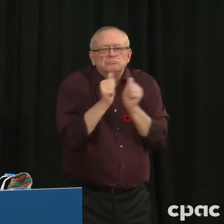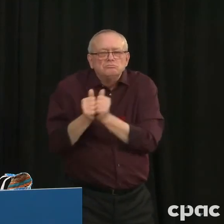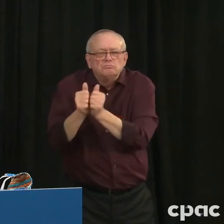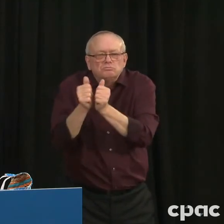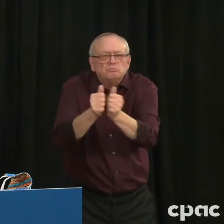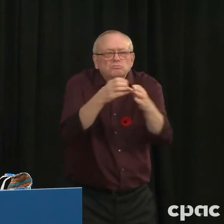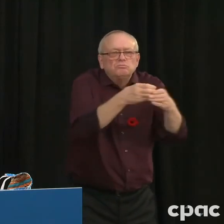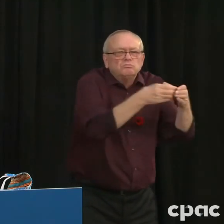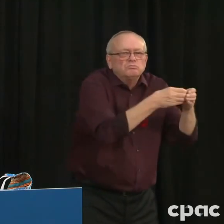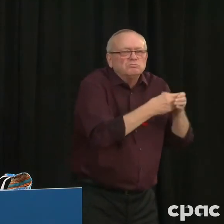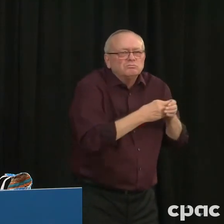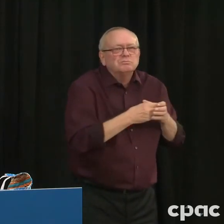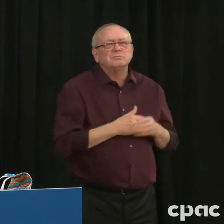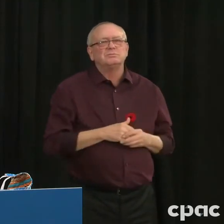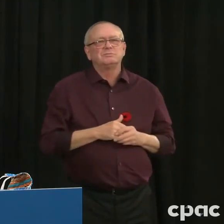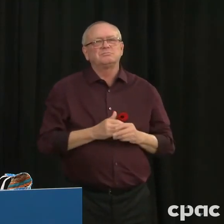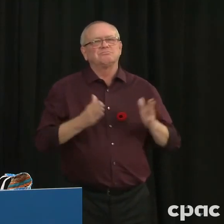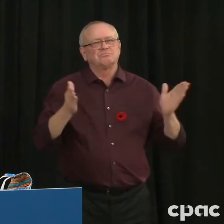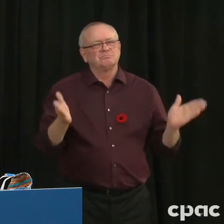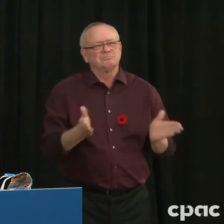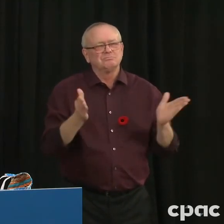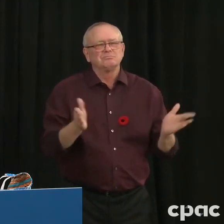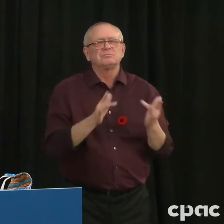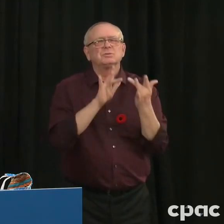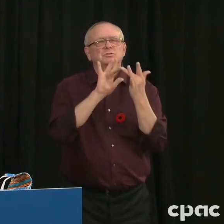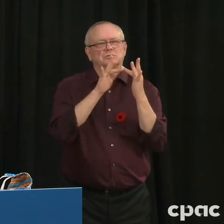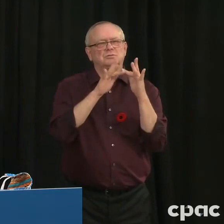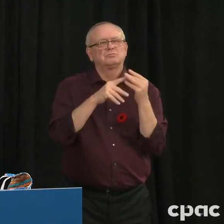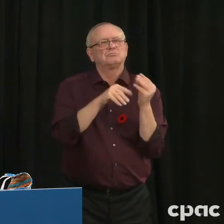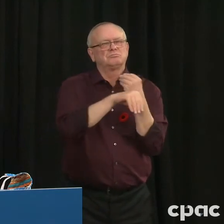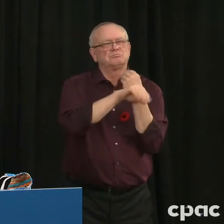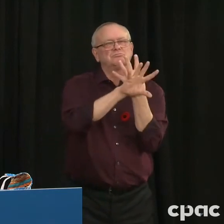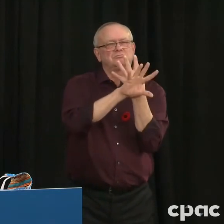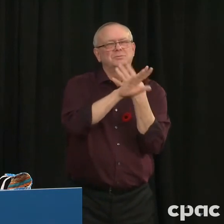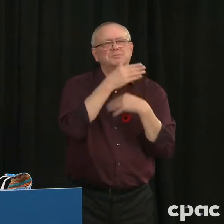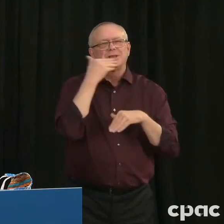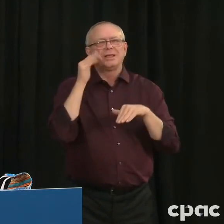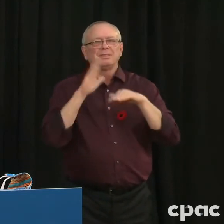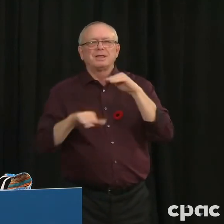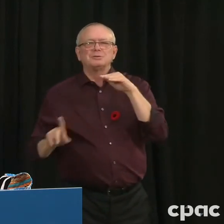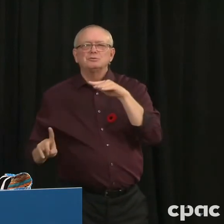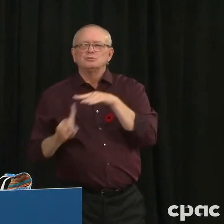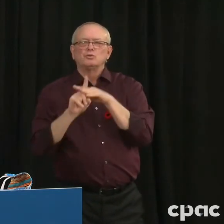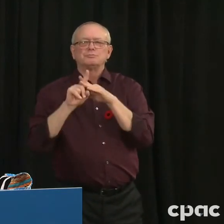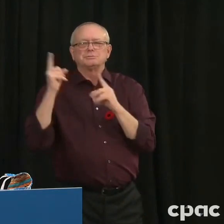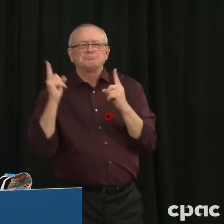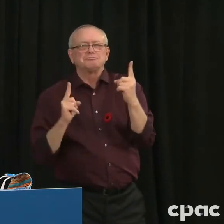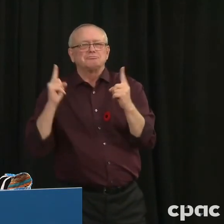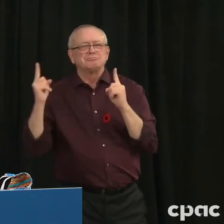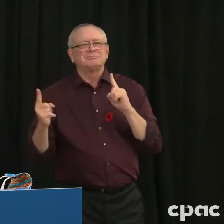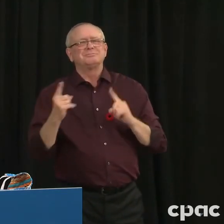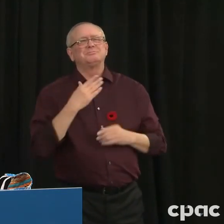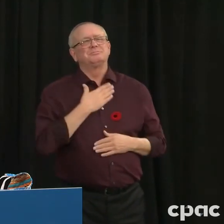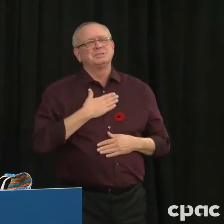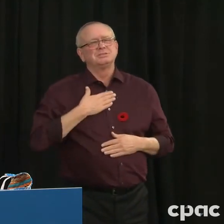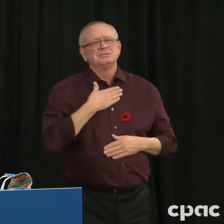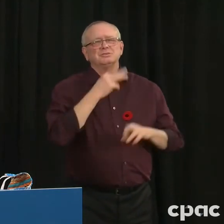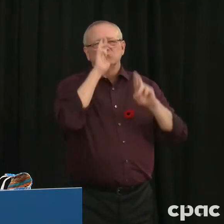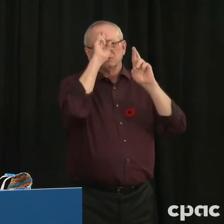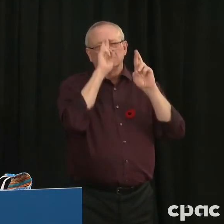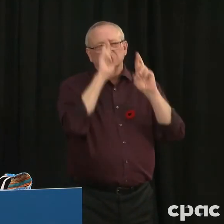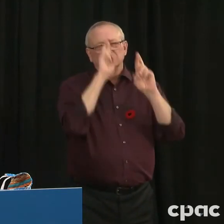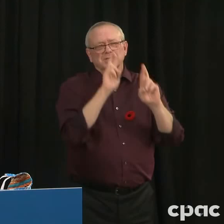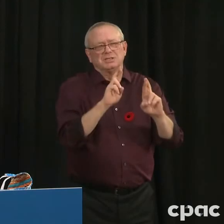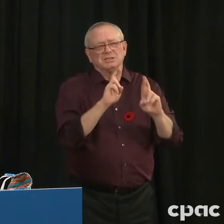this week, please respect gathering limits both indoor and outdoors. And remember, smaller is better